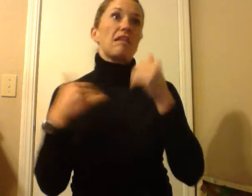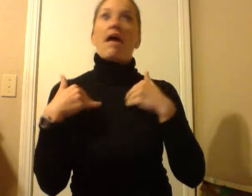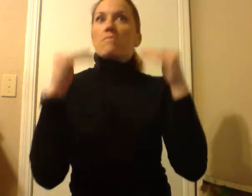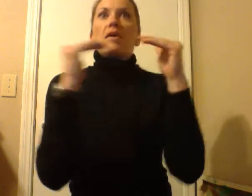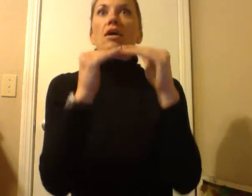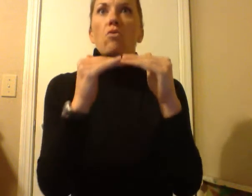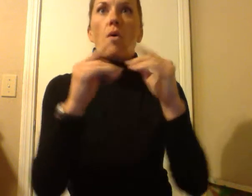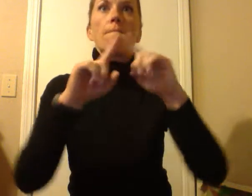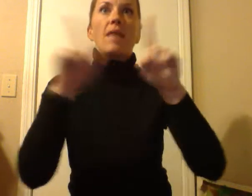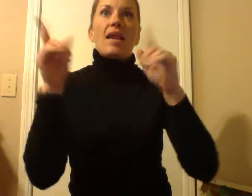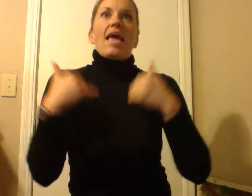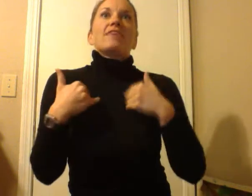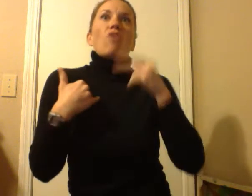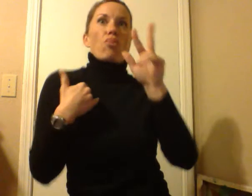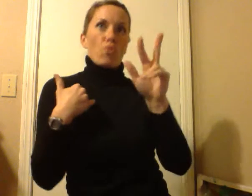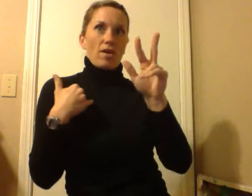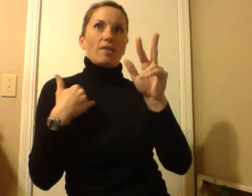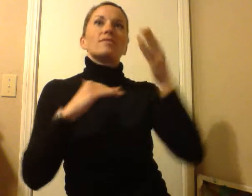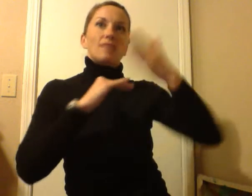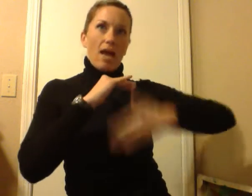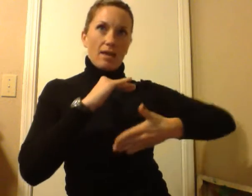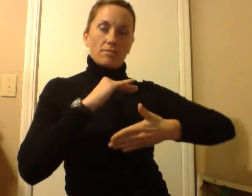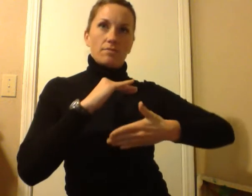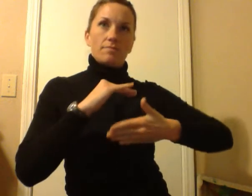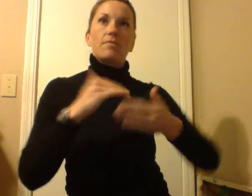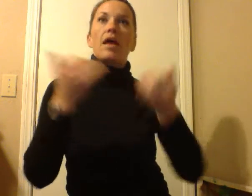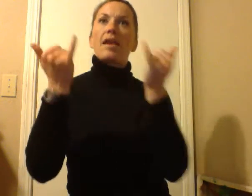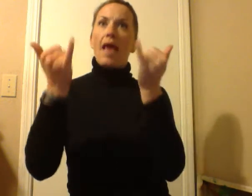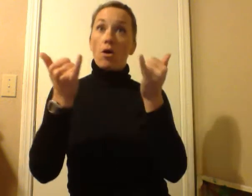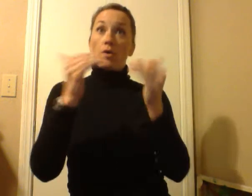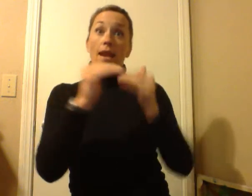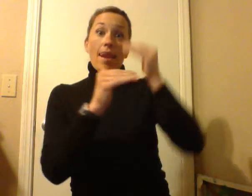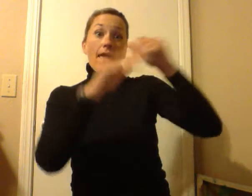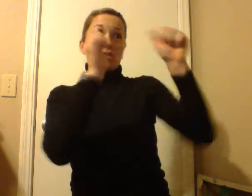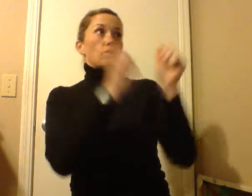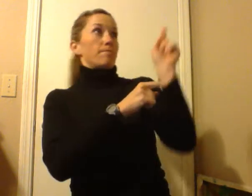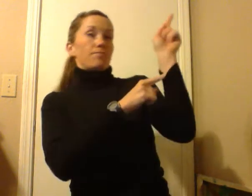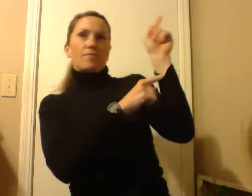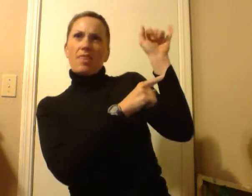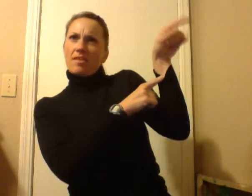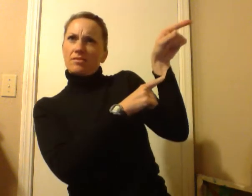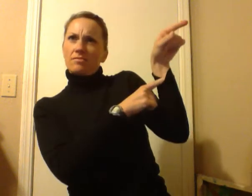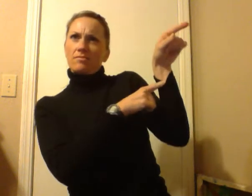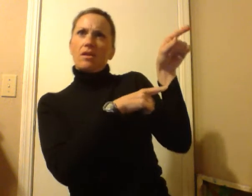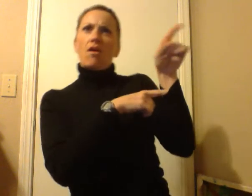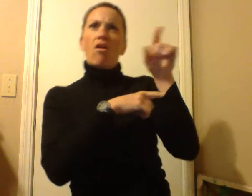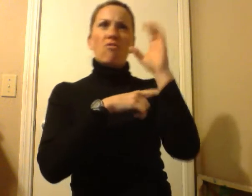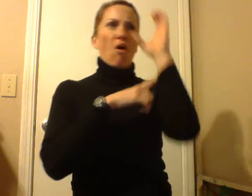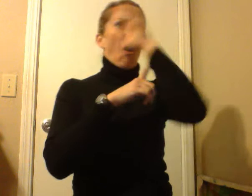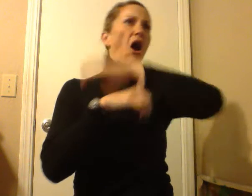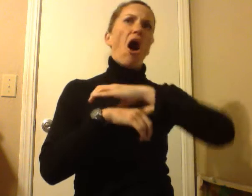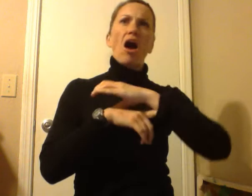This shape. There's a strange shape. Looks a little bit different, huh? Very good. What does it mean,